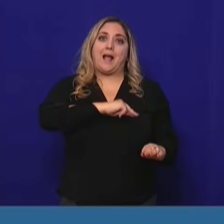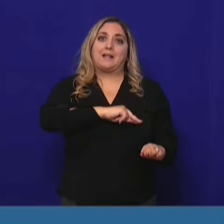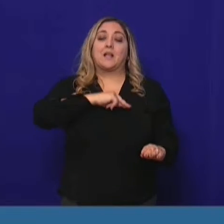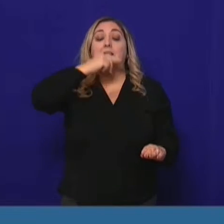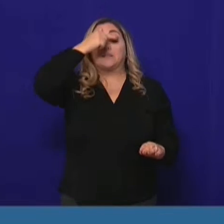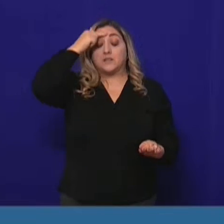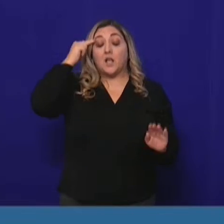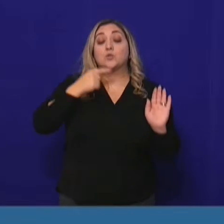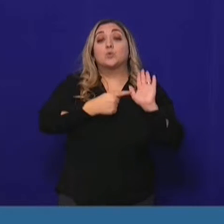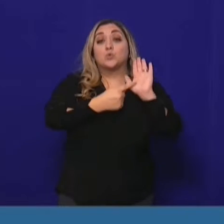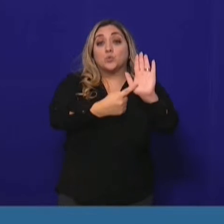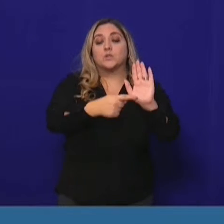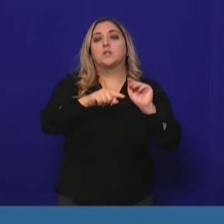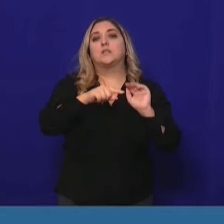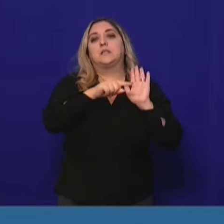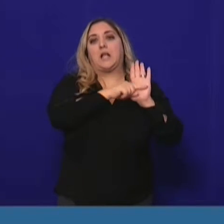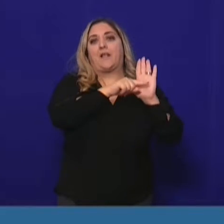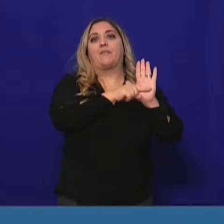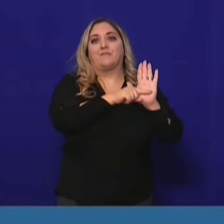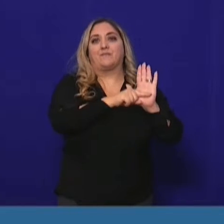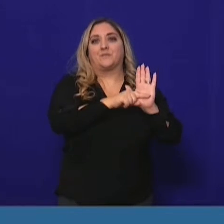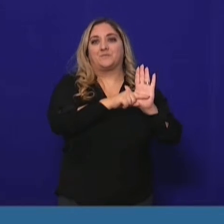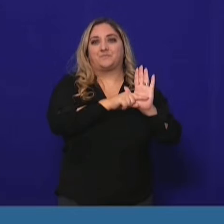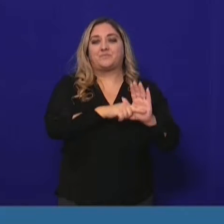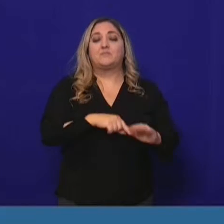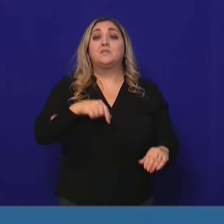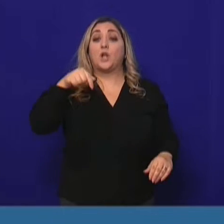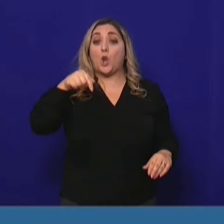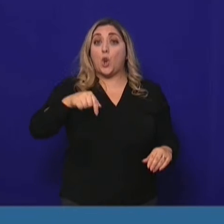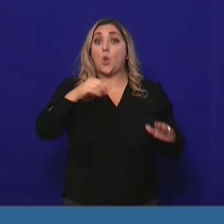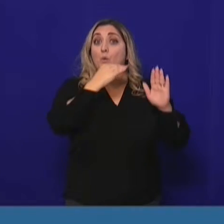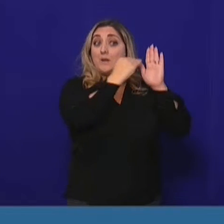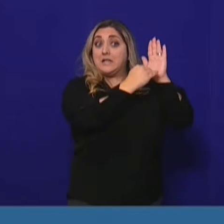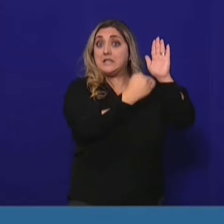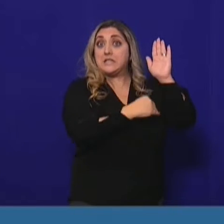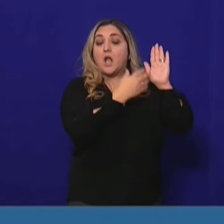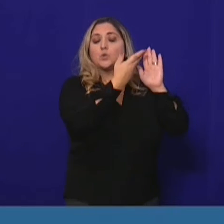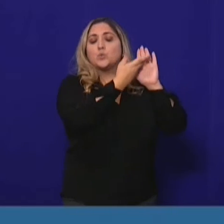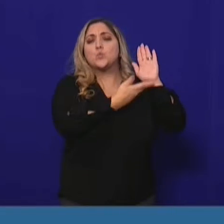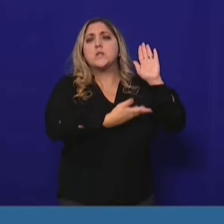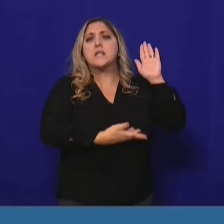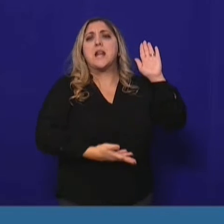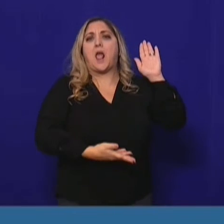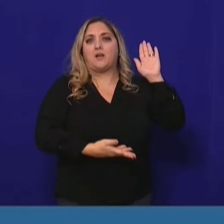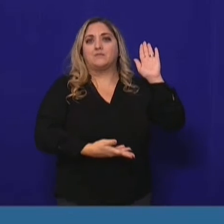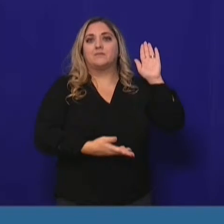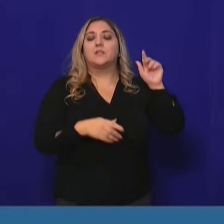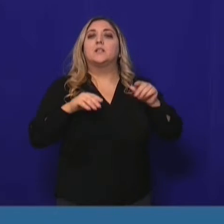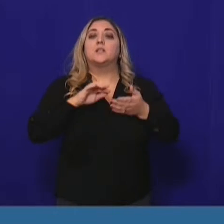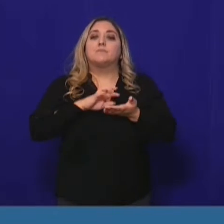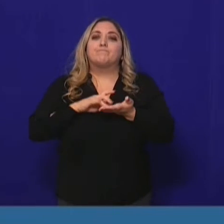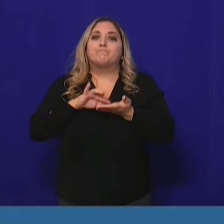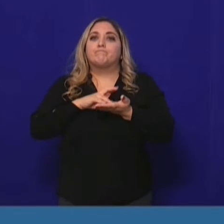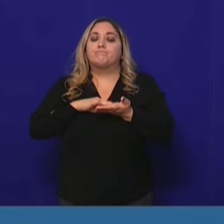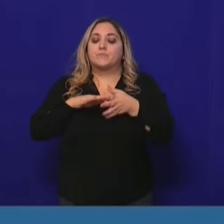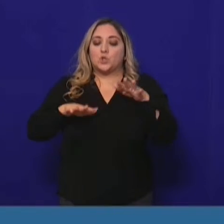negattiv. Bħalma qegħdin taraw il-lista li ħreġna llum hija pjuttost twila. Aħna din naħdmuha skont kemm